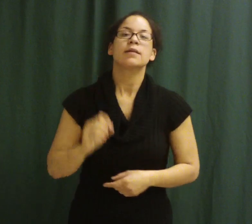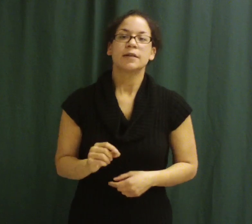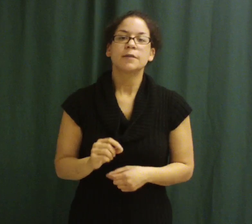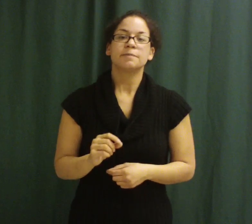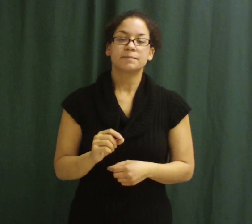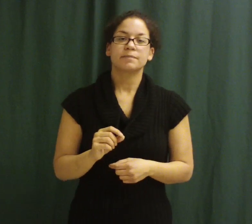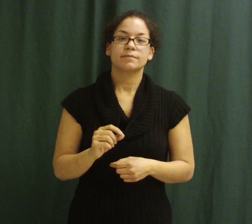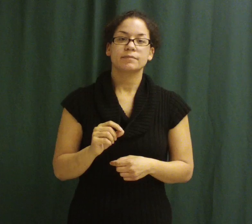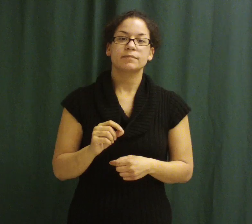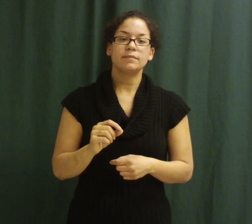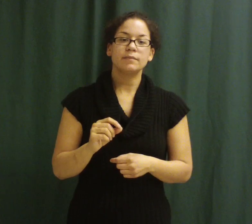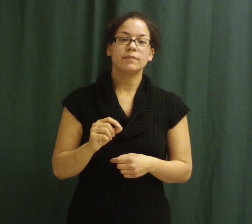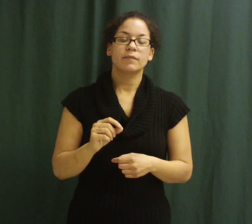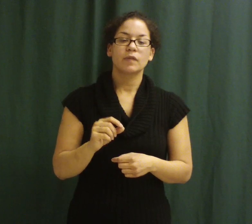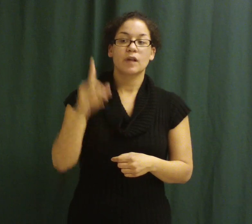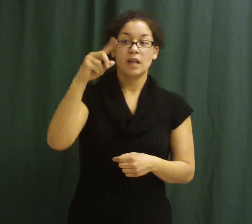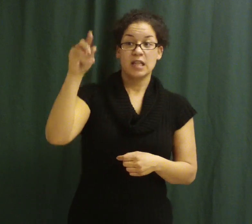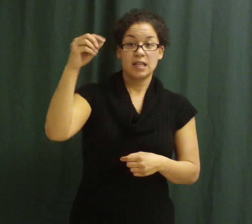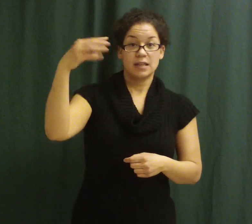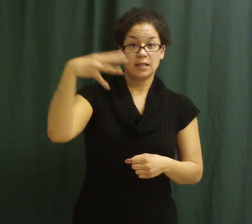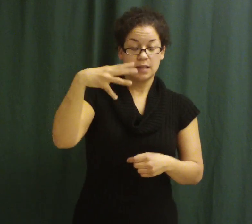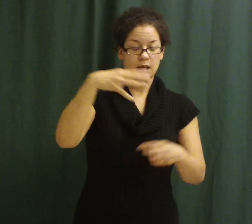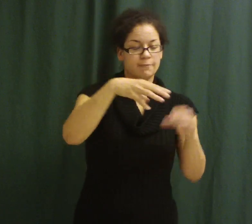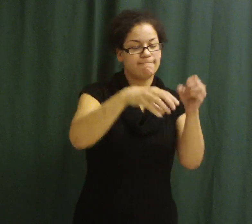revolve around the sun.